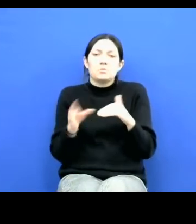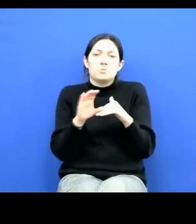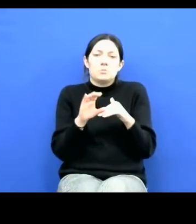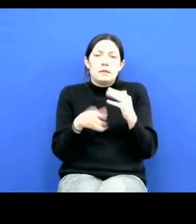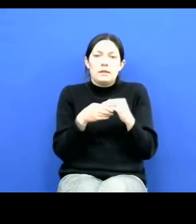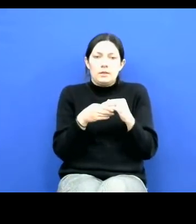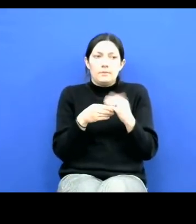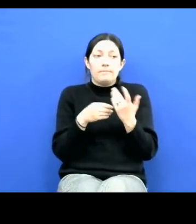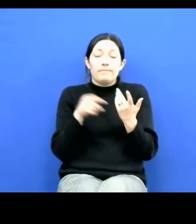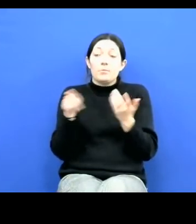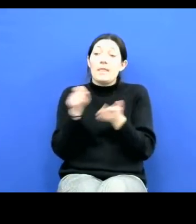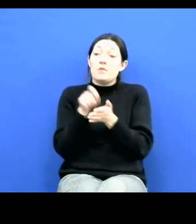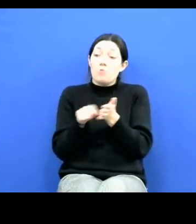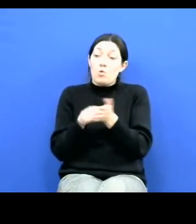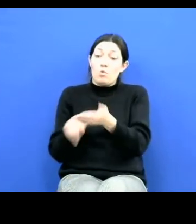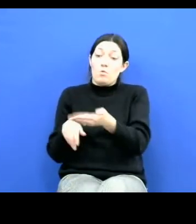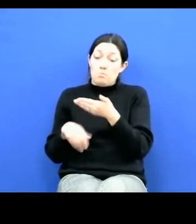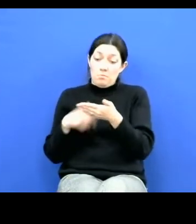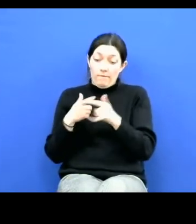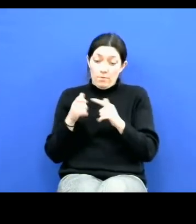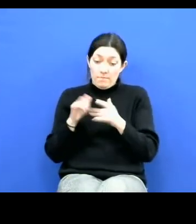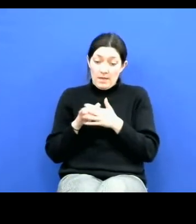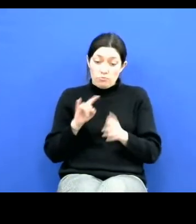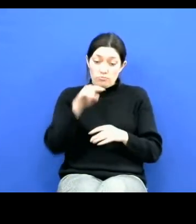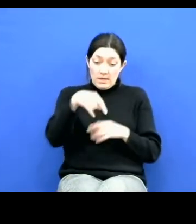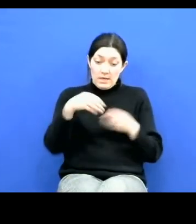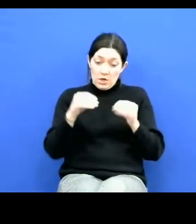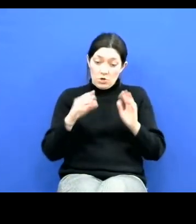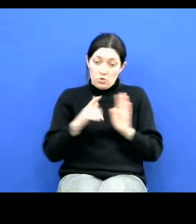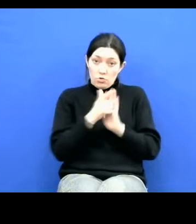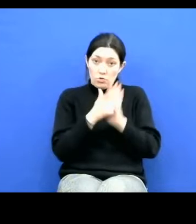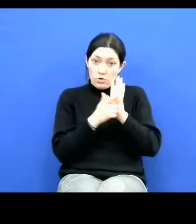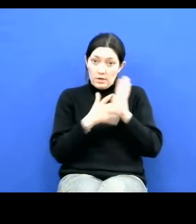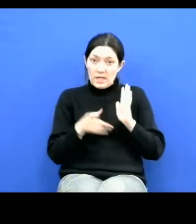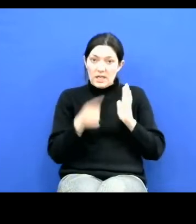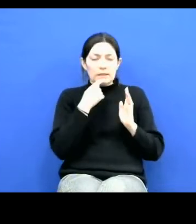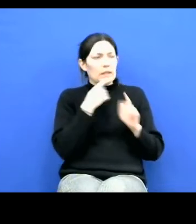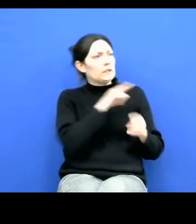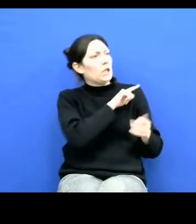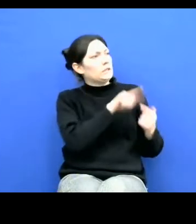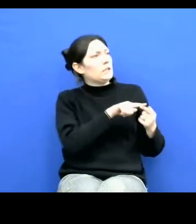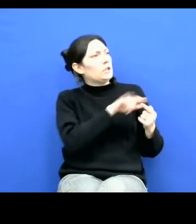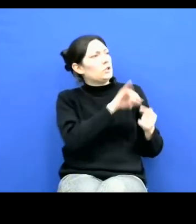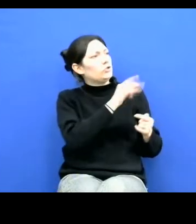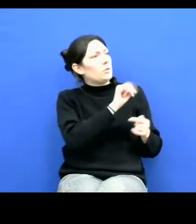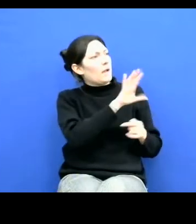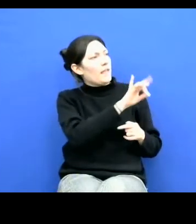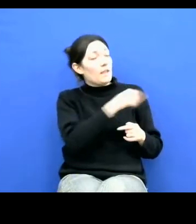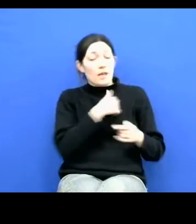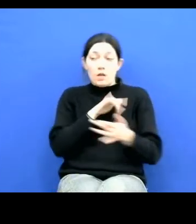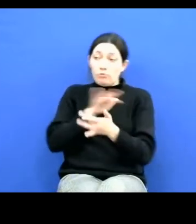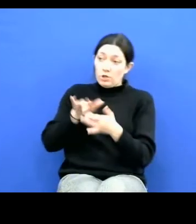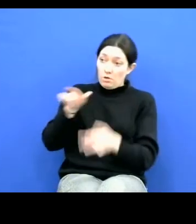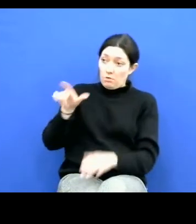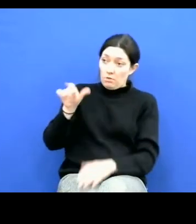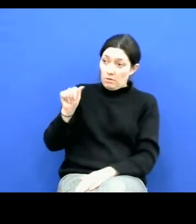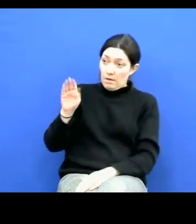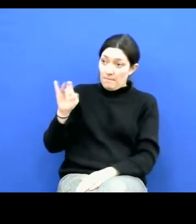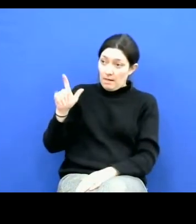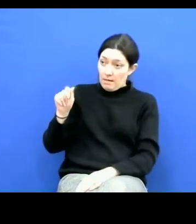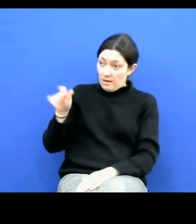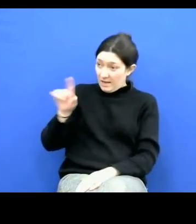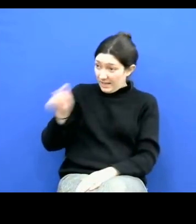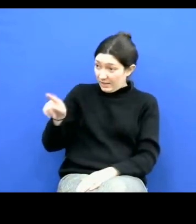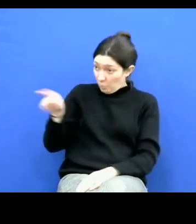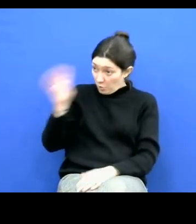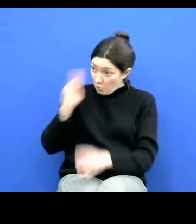When I got the note back from the real estate attorney saying you have until January 8th, we reached out to Labella, said, will you honor this price?